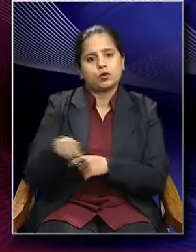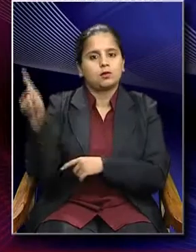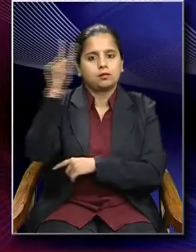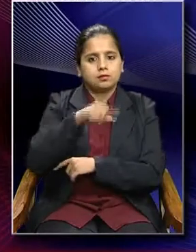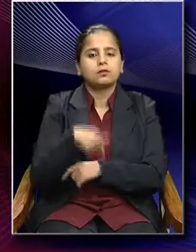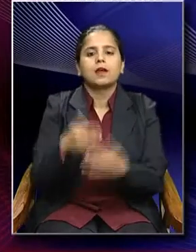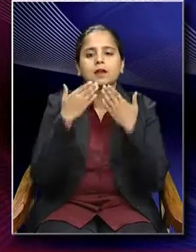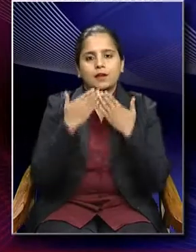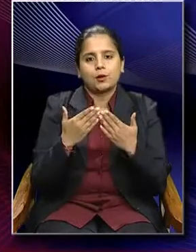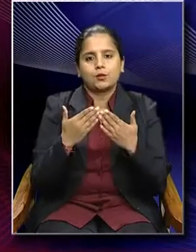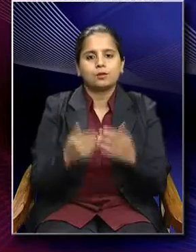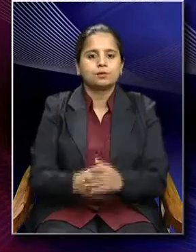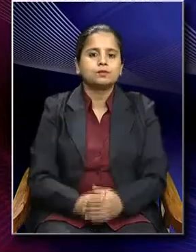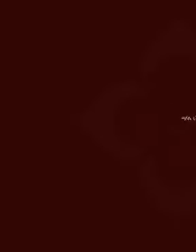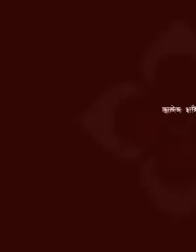Thank you.